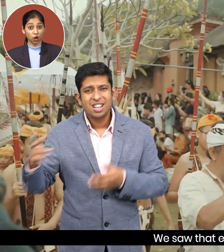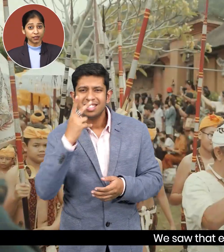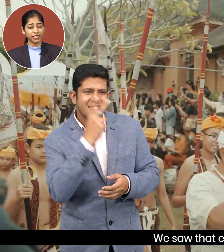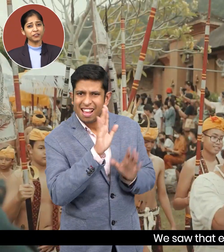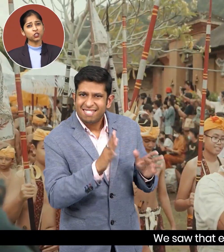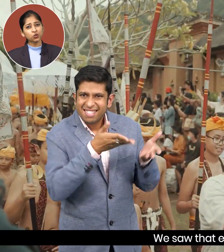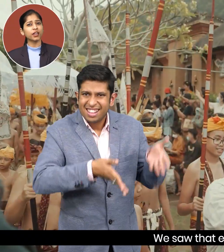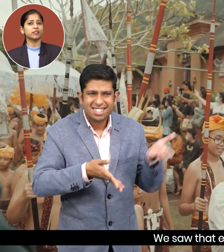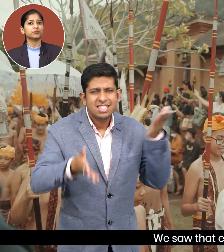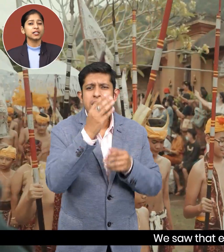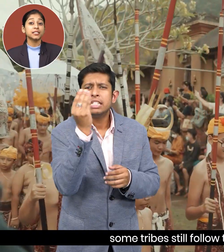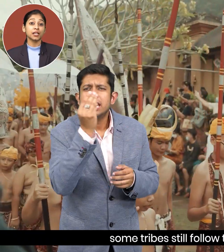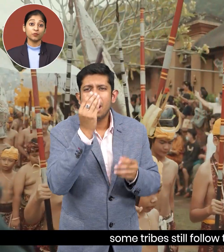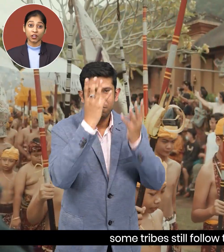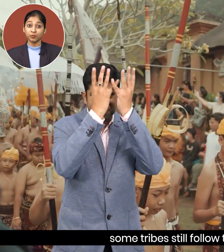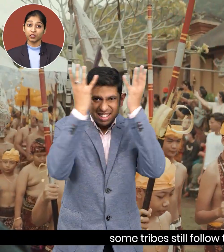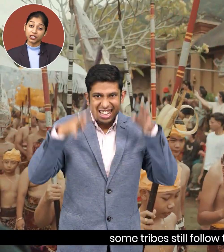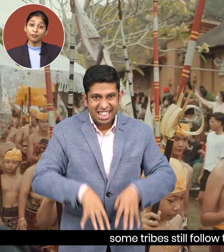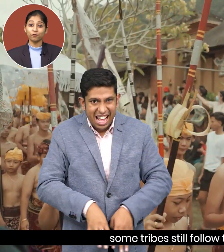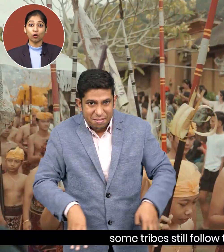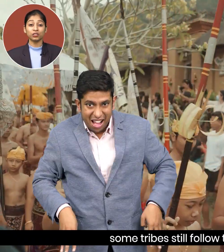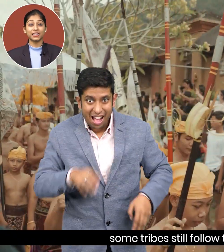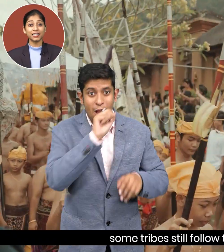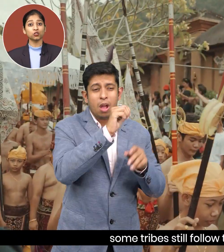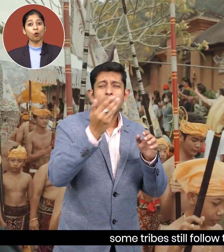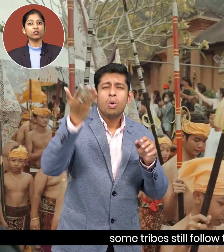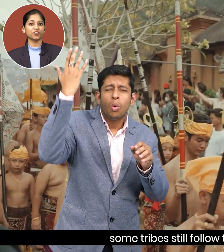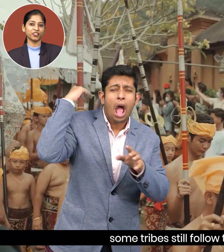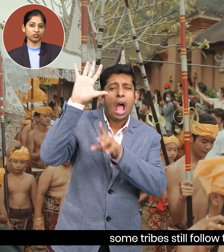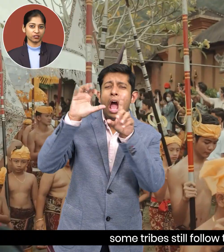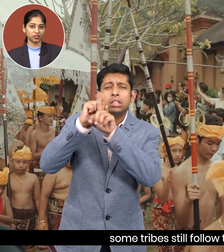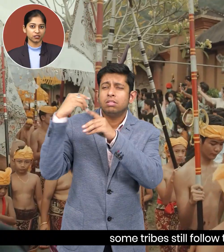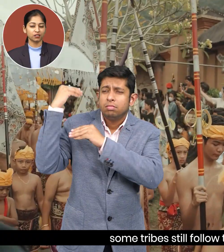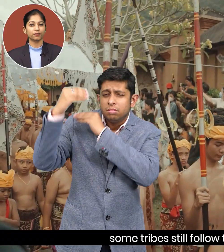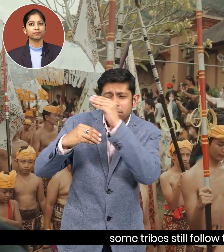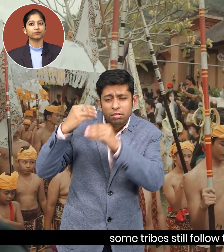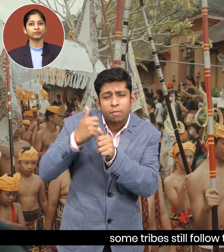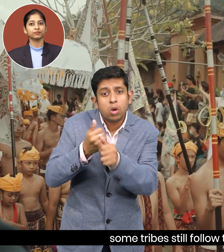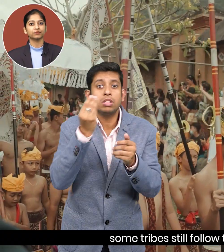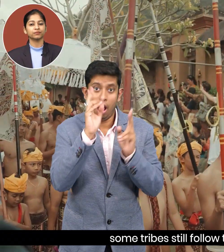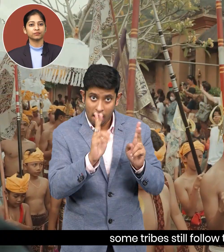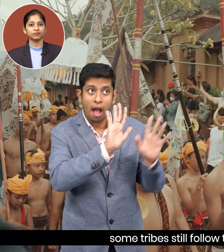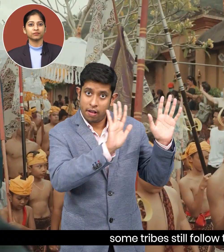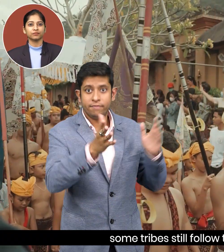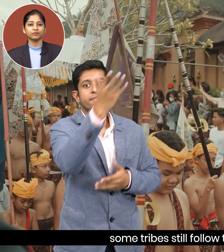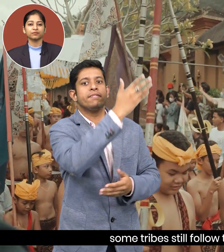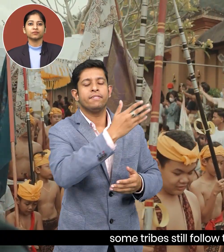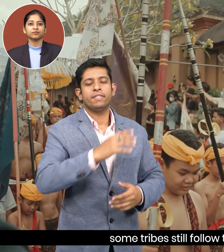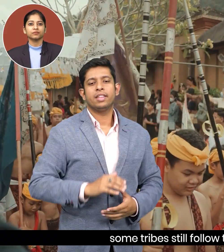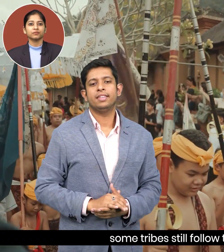We saw that even today, some tribes still follow these old traditions.